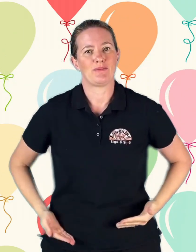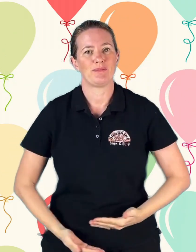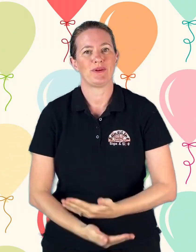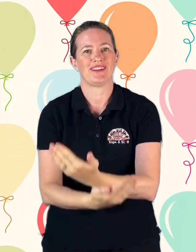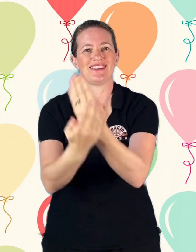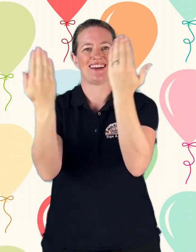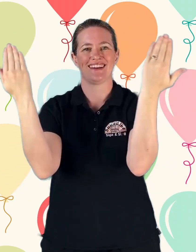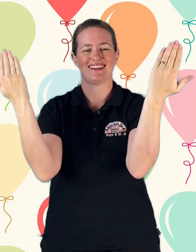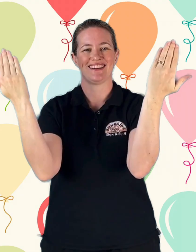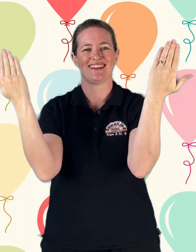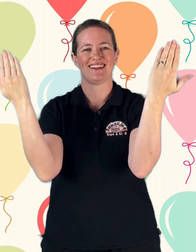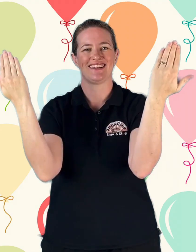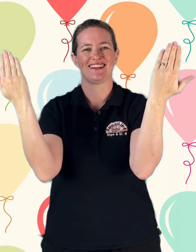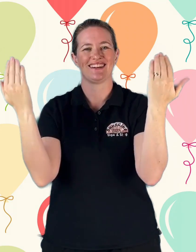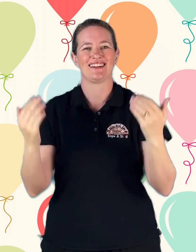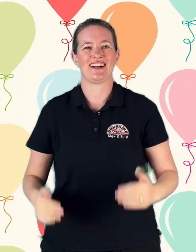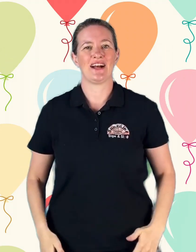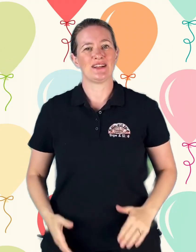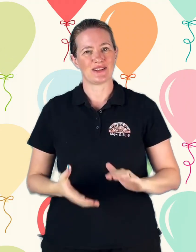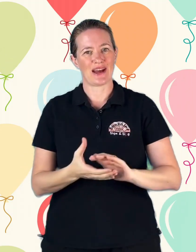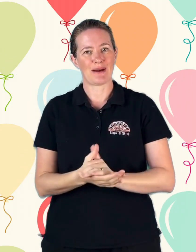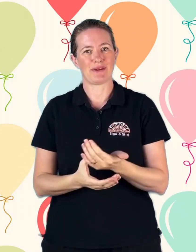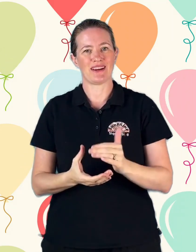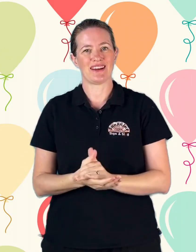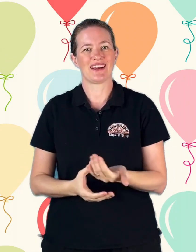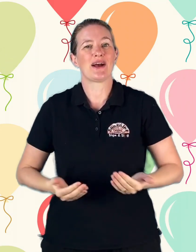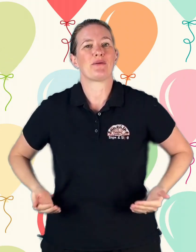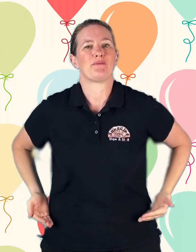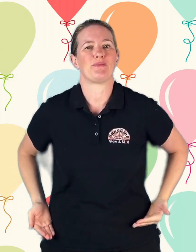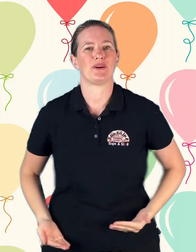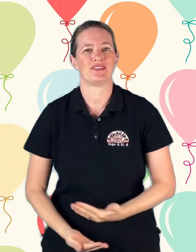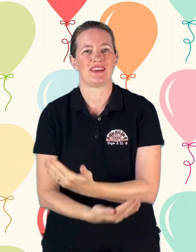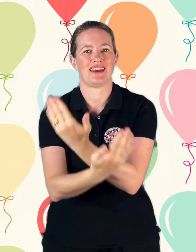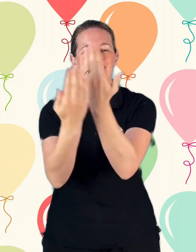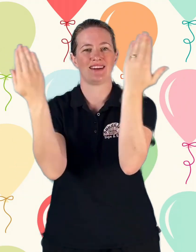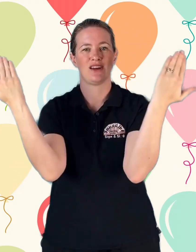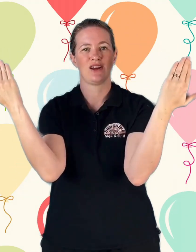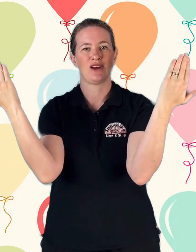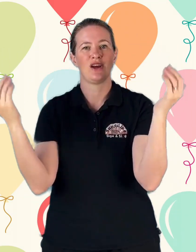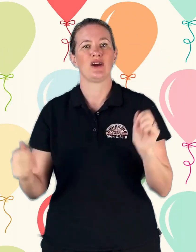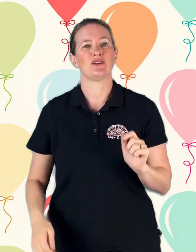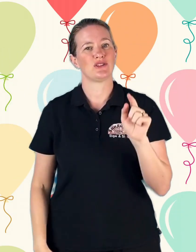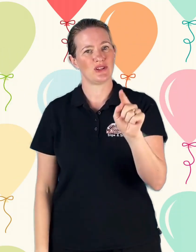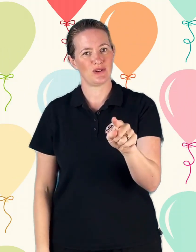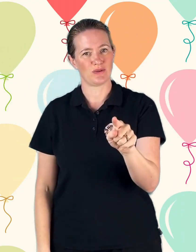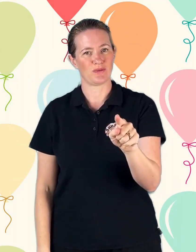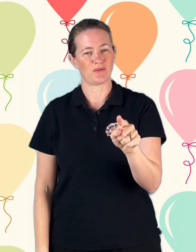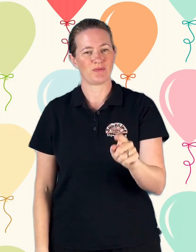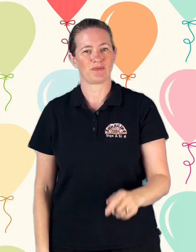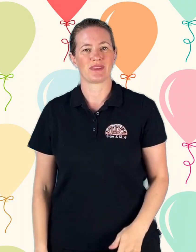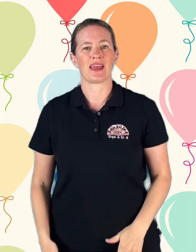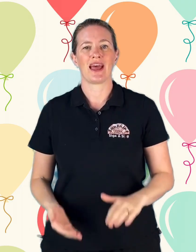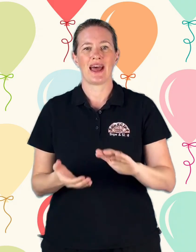Birthday. So happy birthday to you.